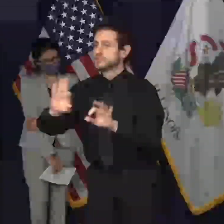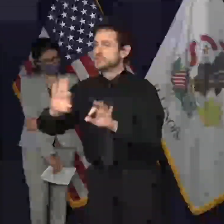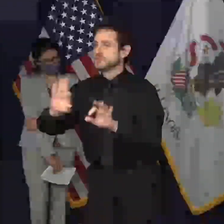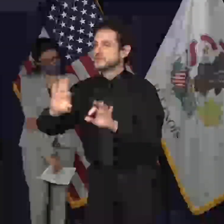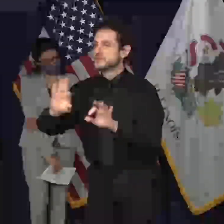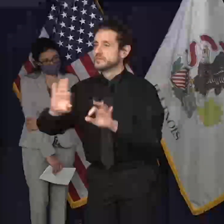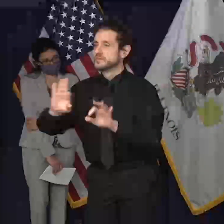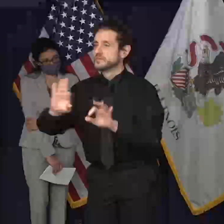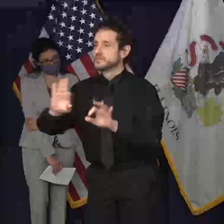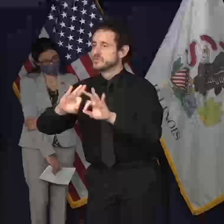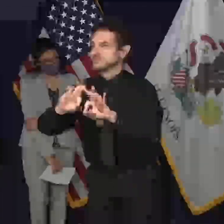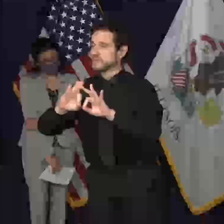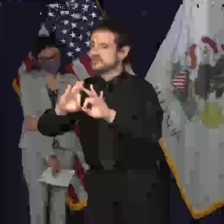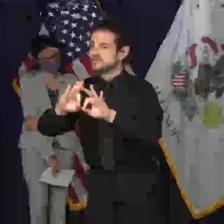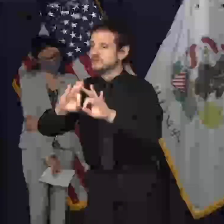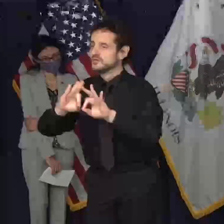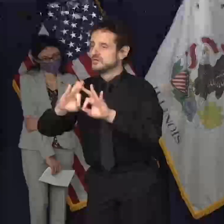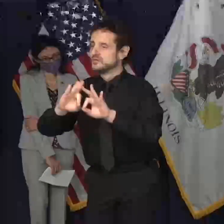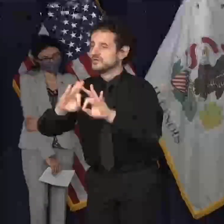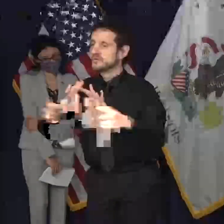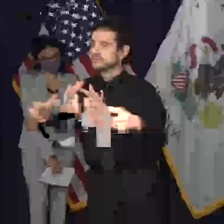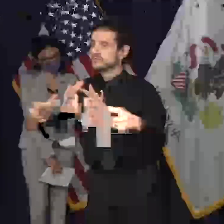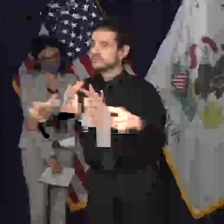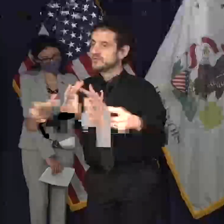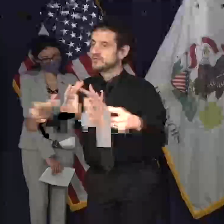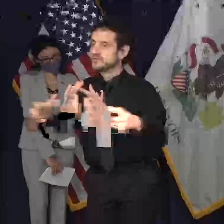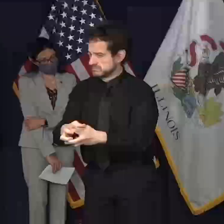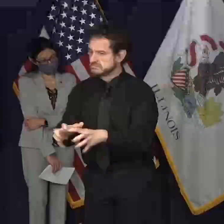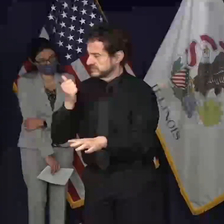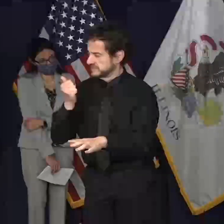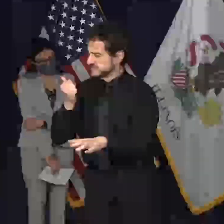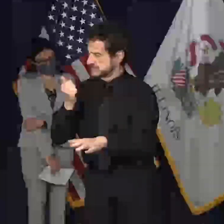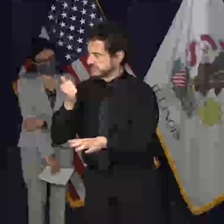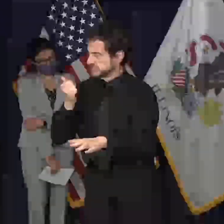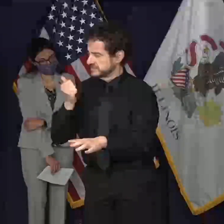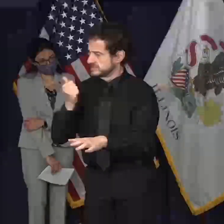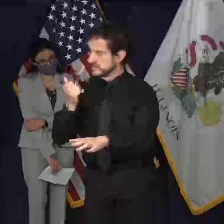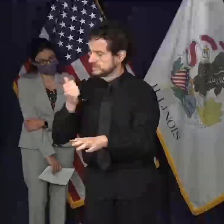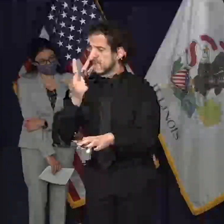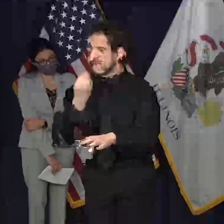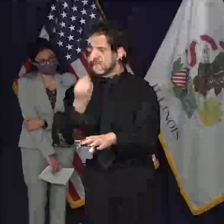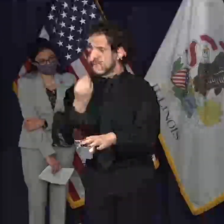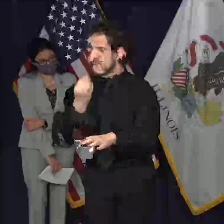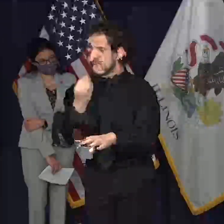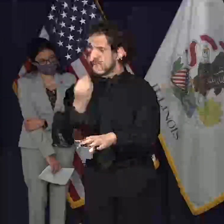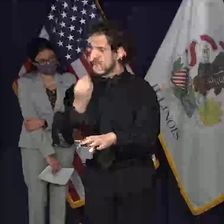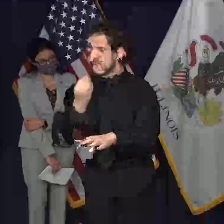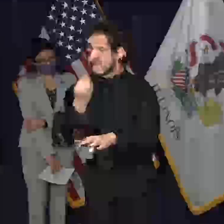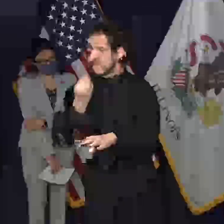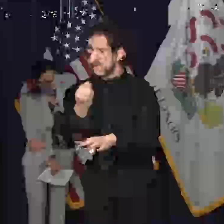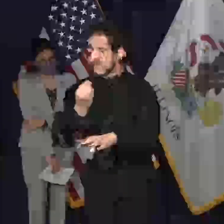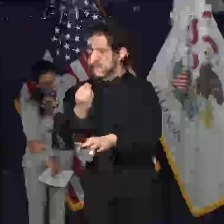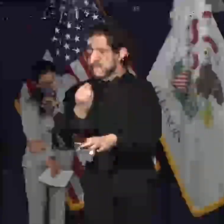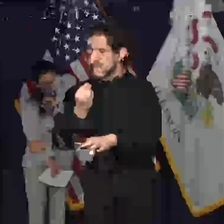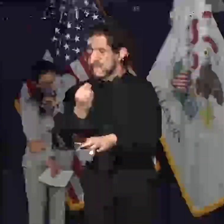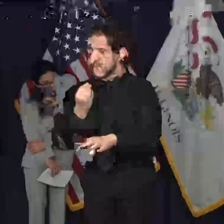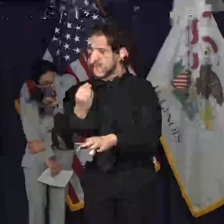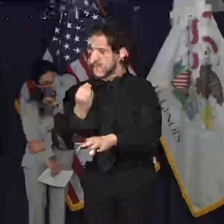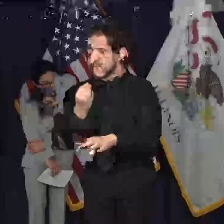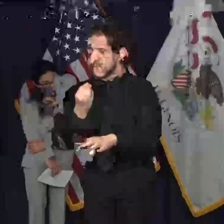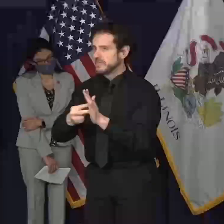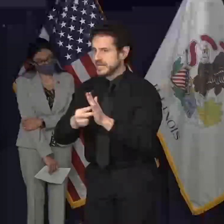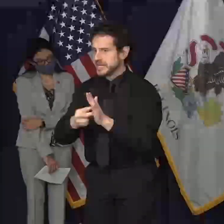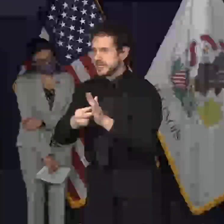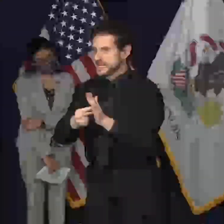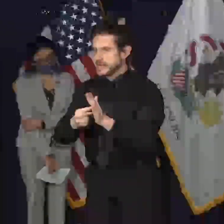cell that you've had is the best way forward. As you expand that, you are absolutely increasing the risk of contracting the virus. Dr. Zike,